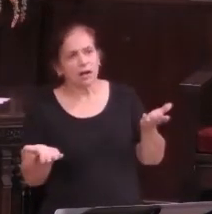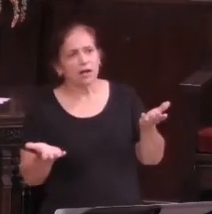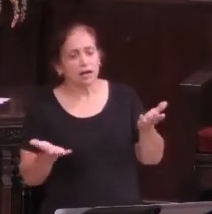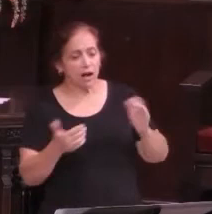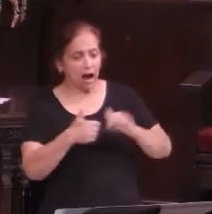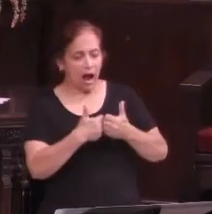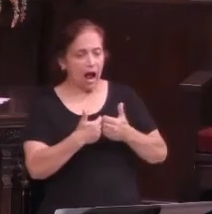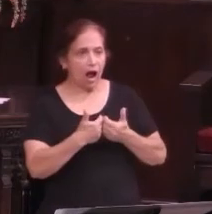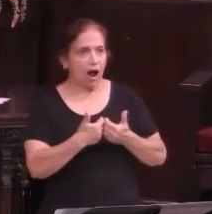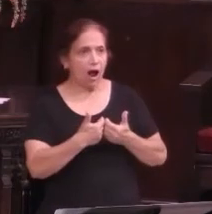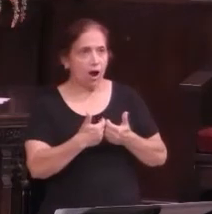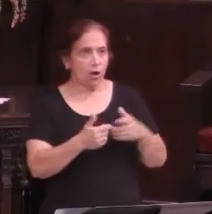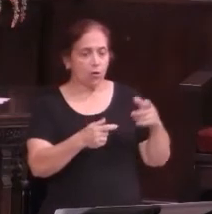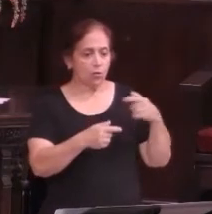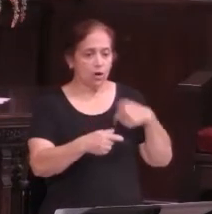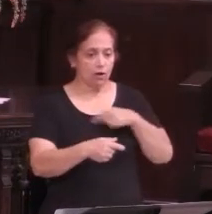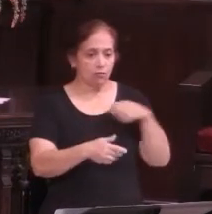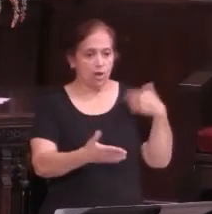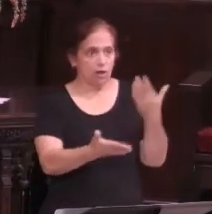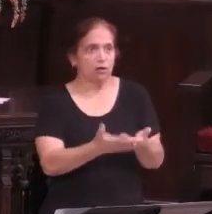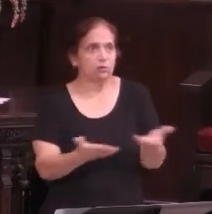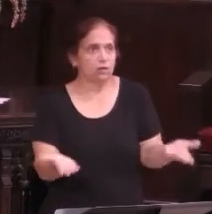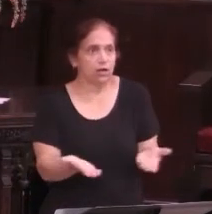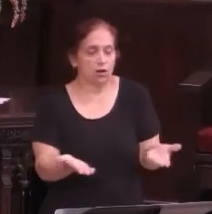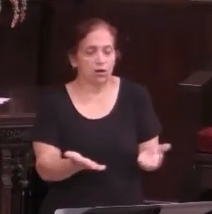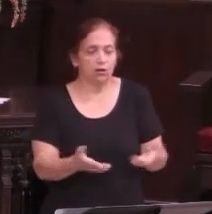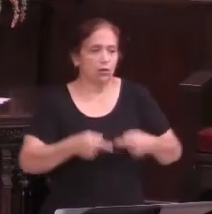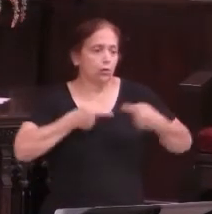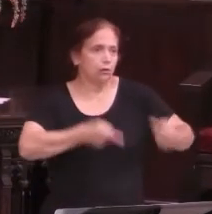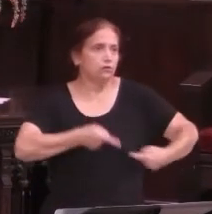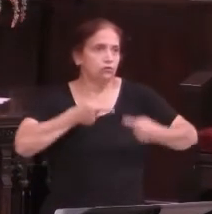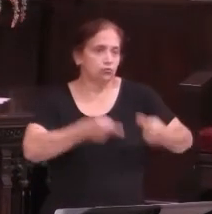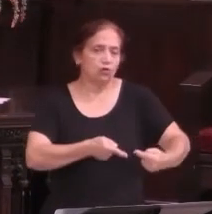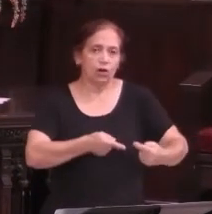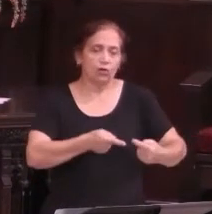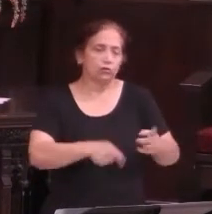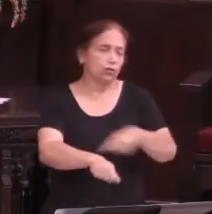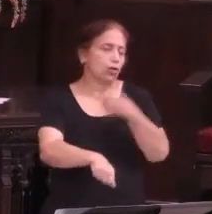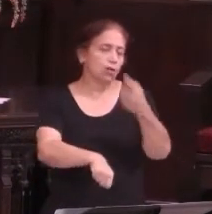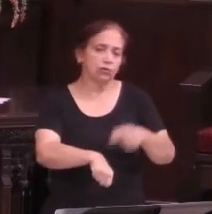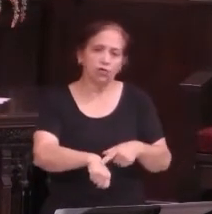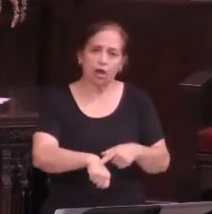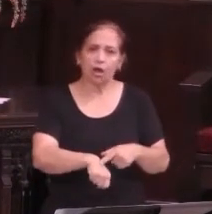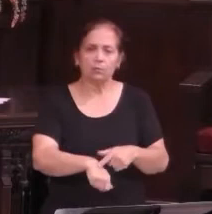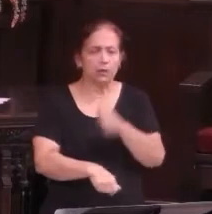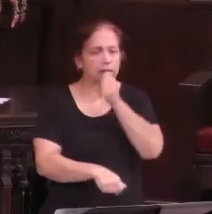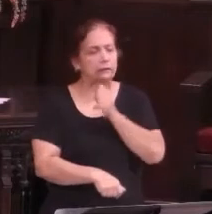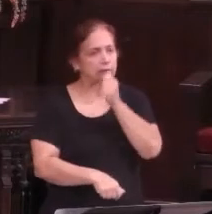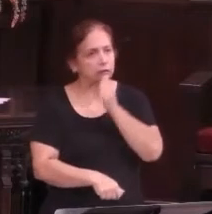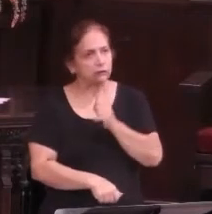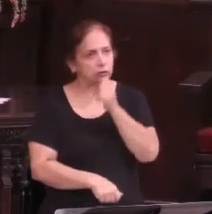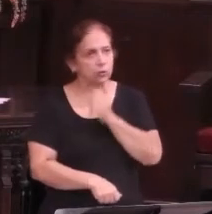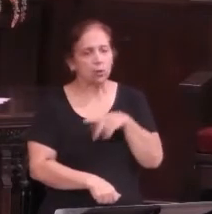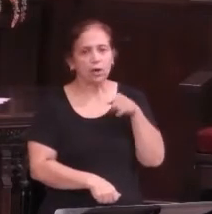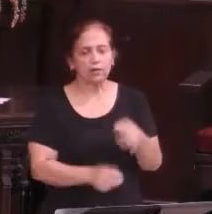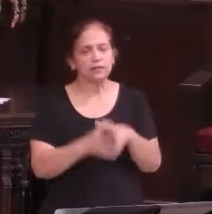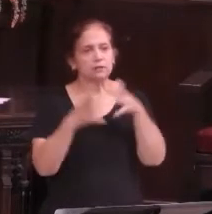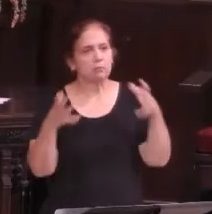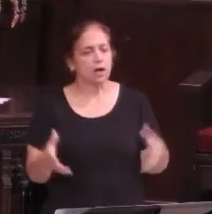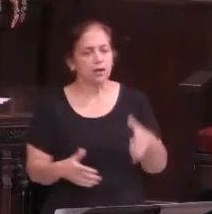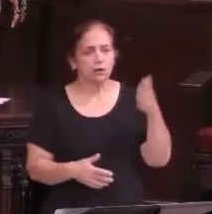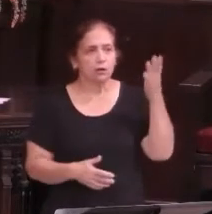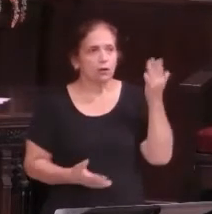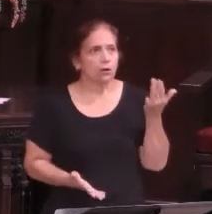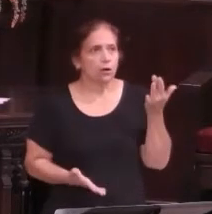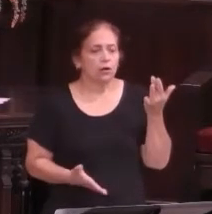we come this far? Struggled this long, endured this much, only to